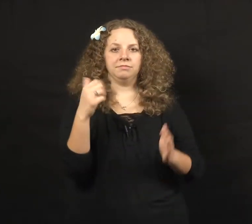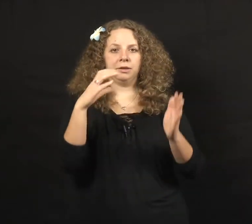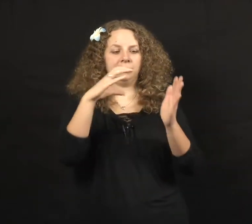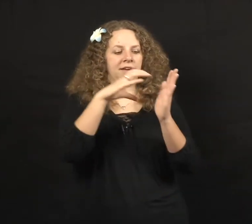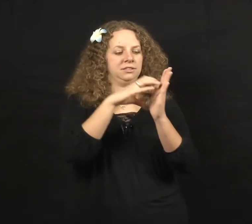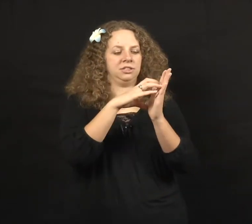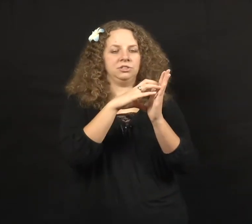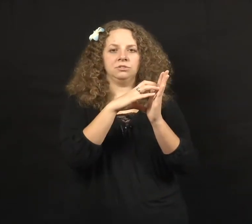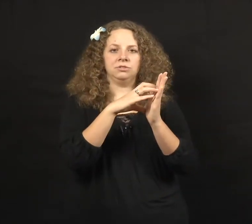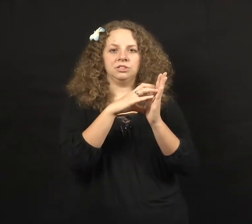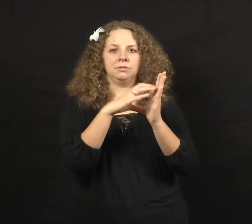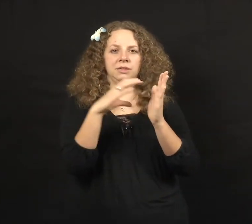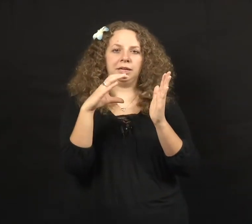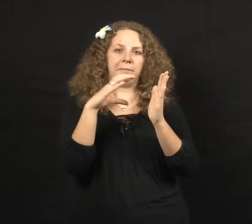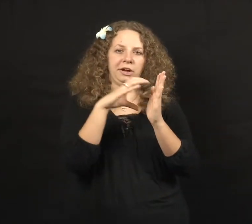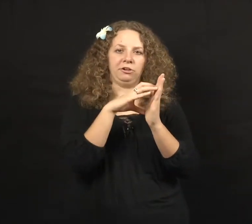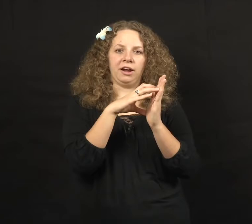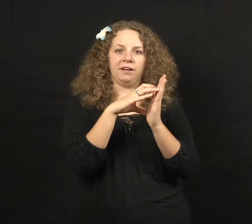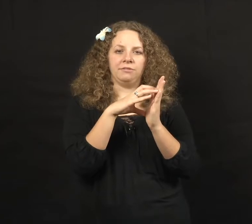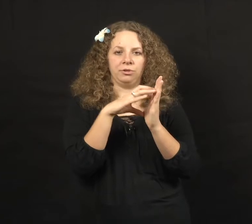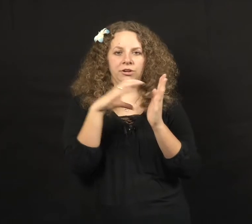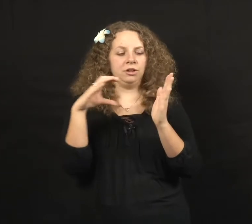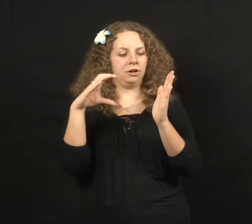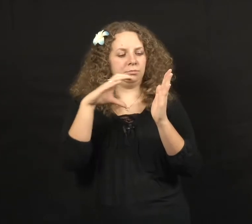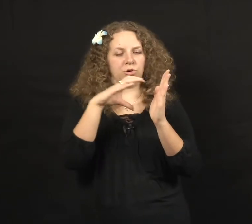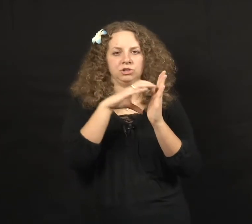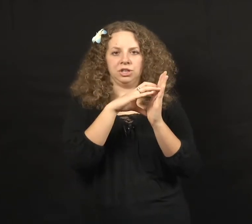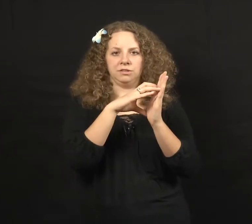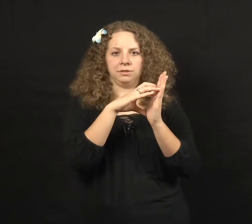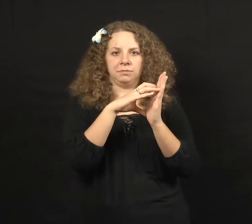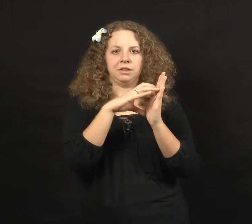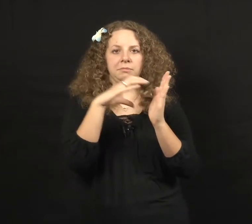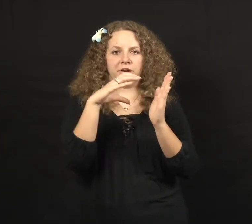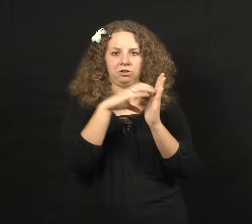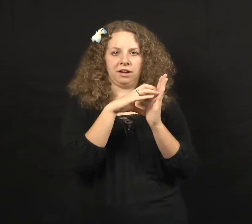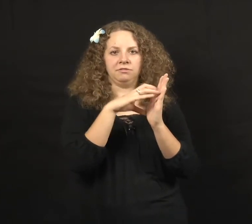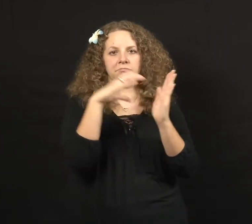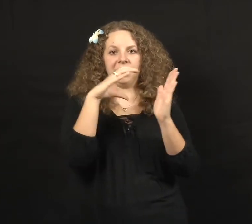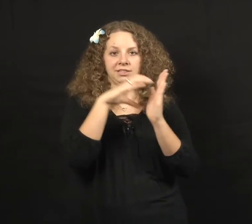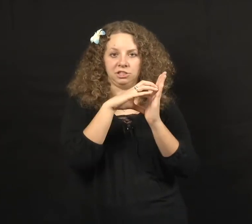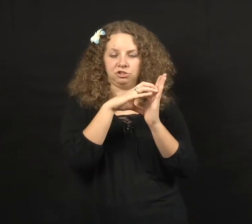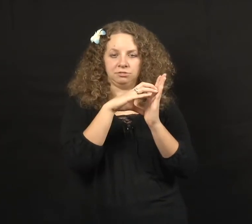A passage. This could be like a paragraph or a portion of something. A paragraph. Passage.